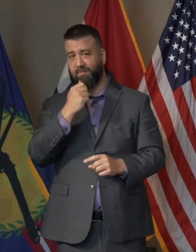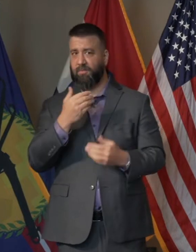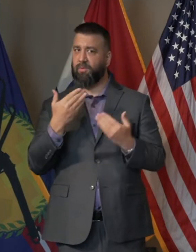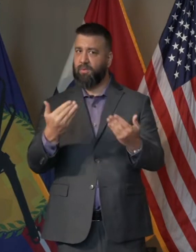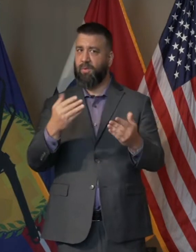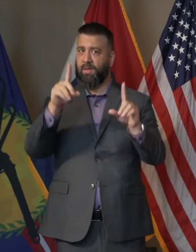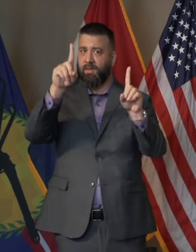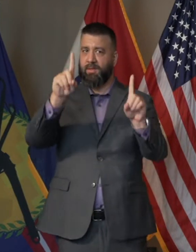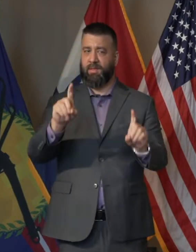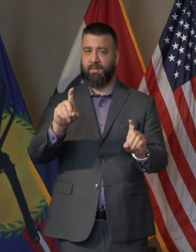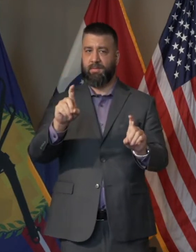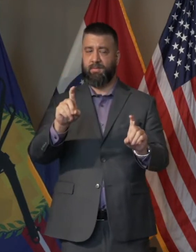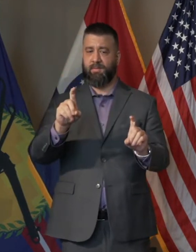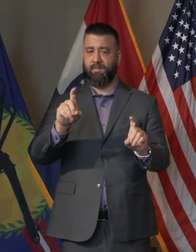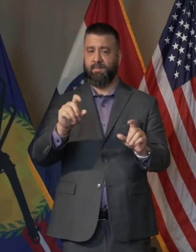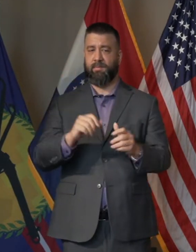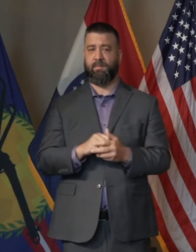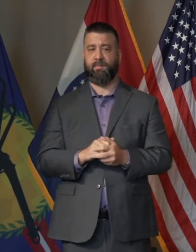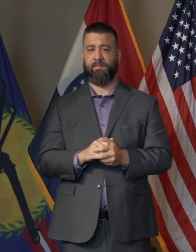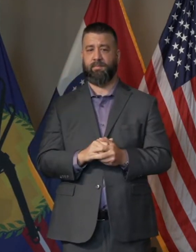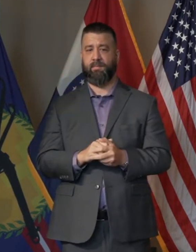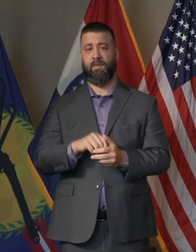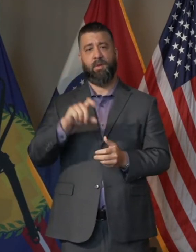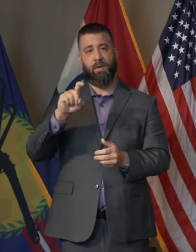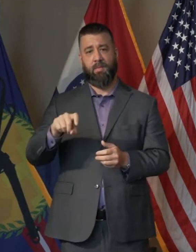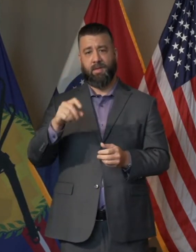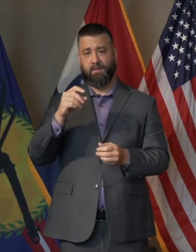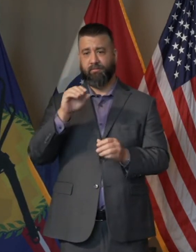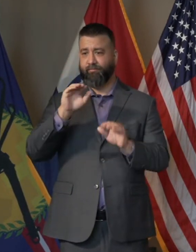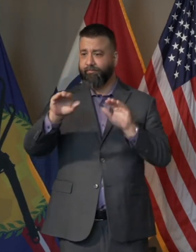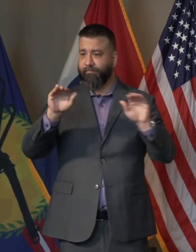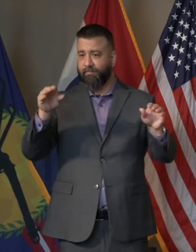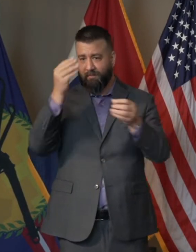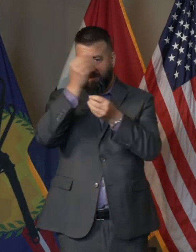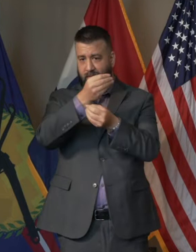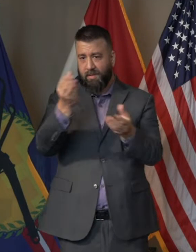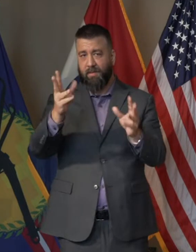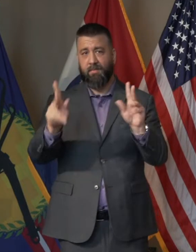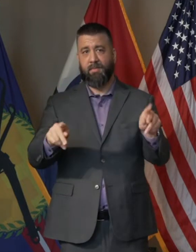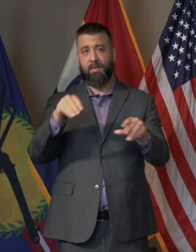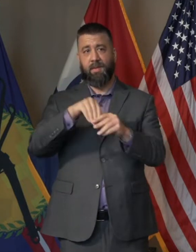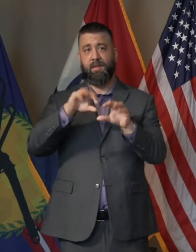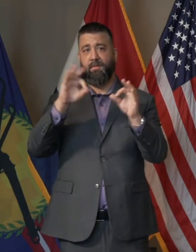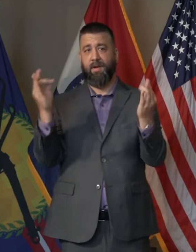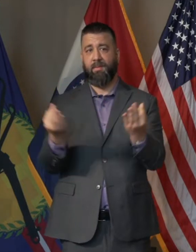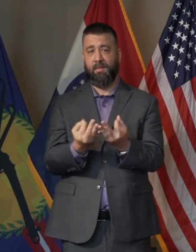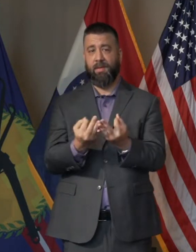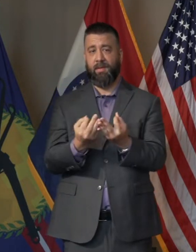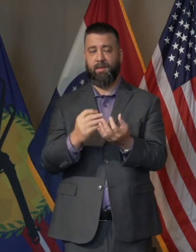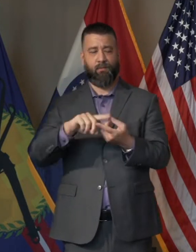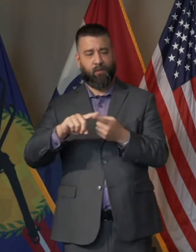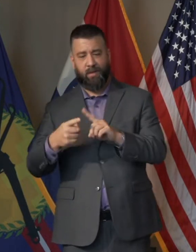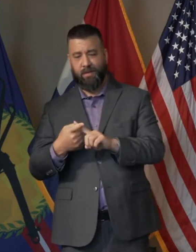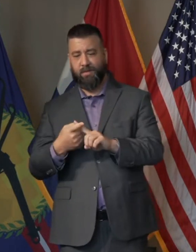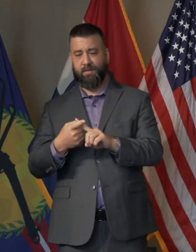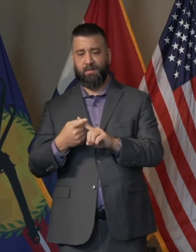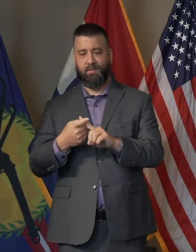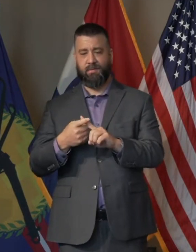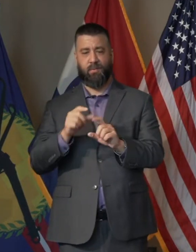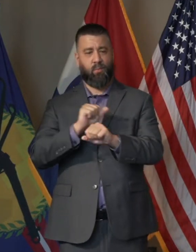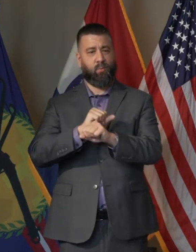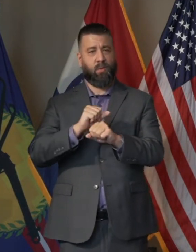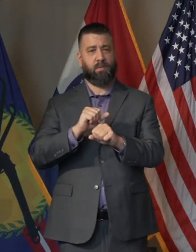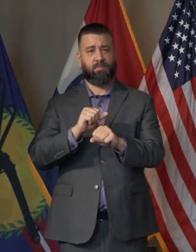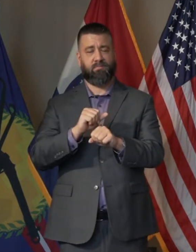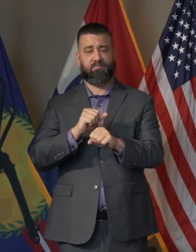You need to take steps to notify anyone in your family, your friends, or your workplace if you've tested positive and you may